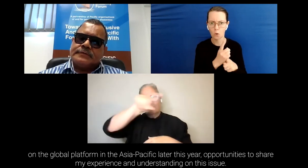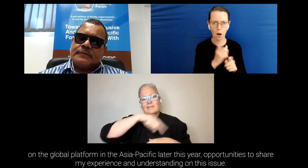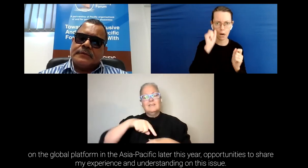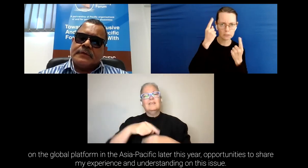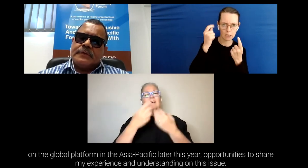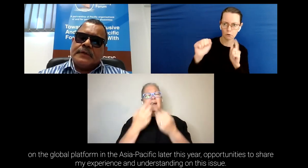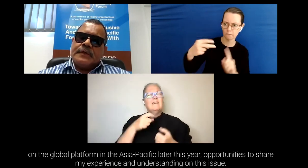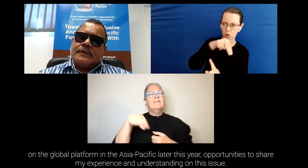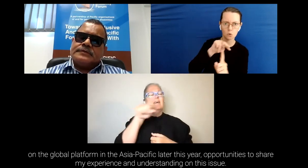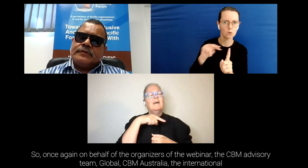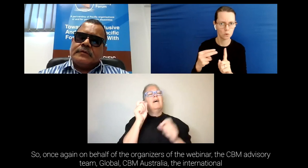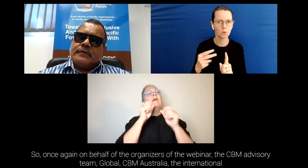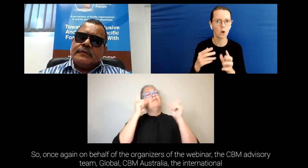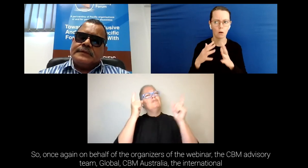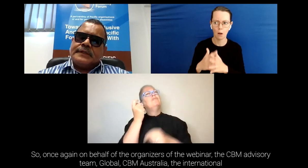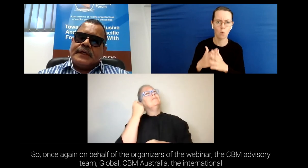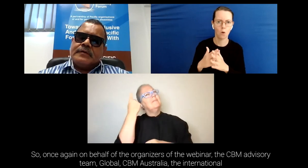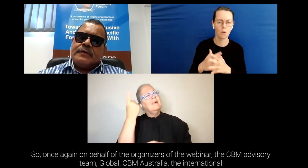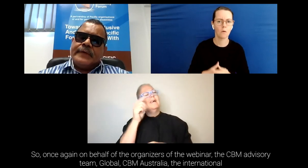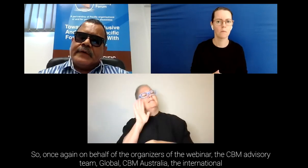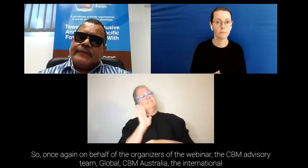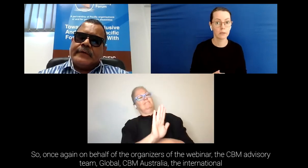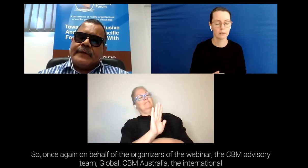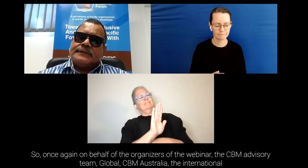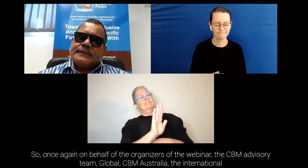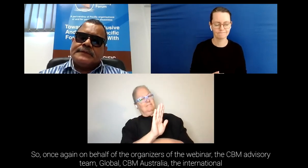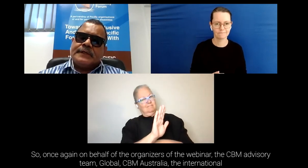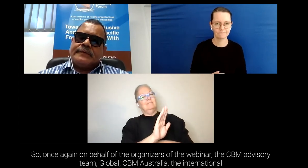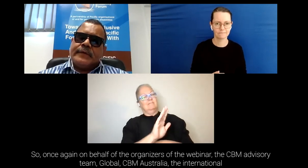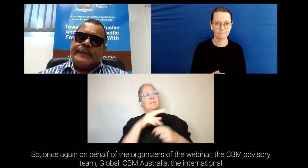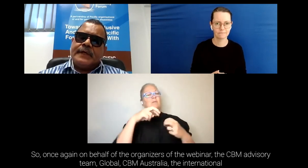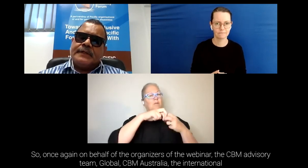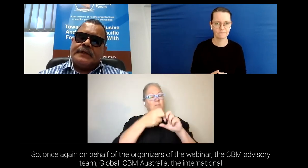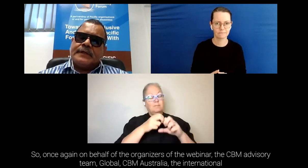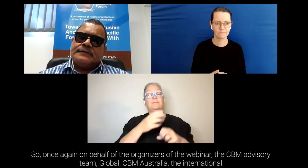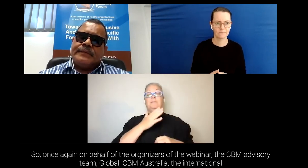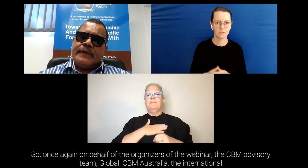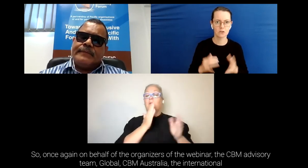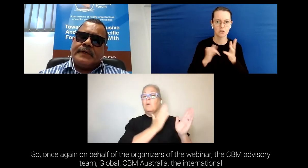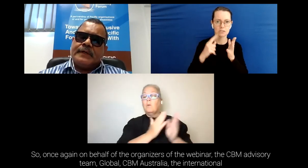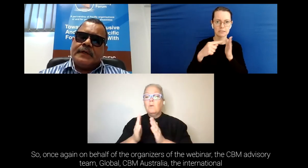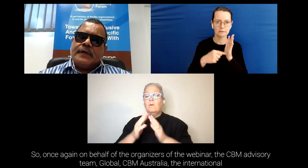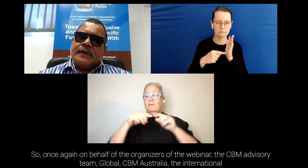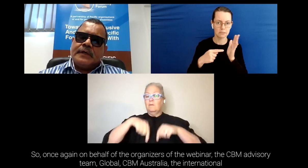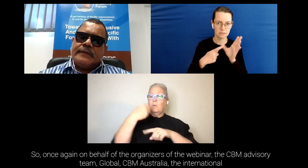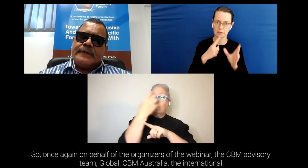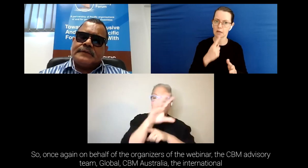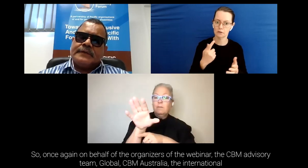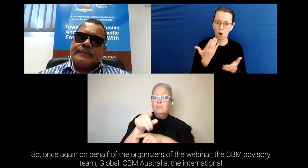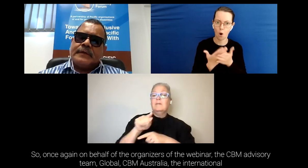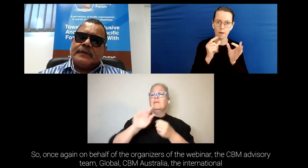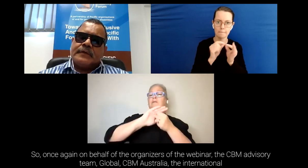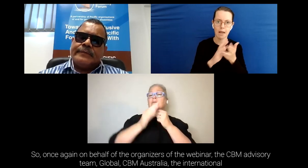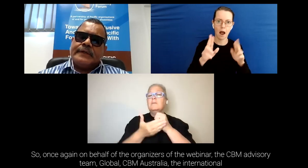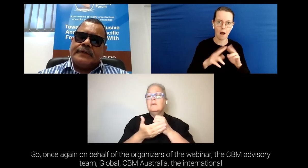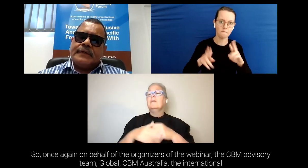issues. So once again, on behalf of the organizers, the webinar, the CBM Advisory